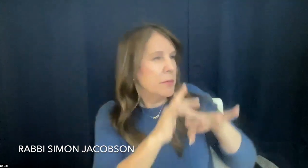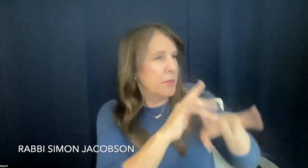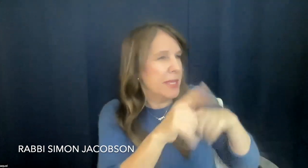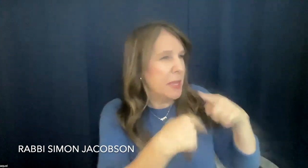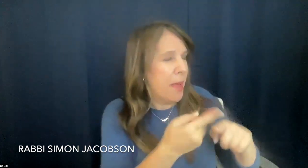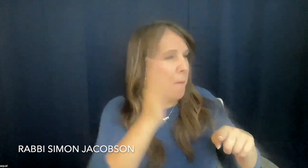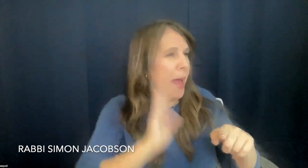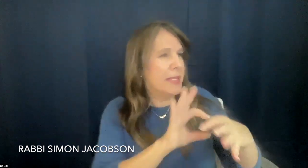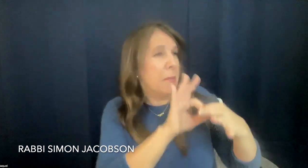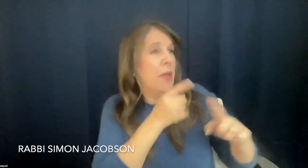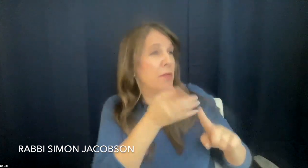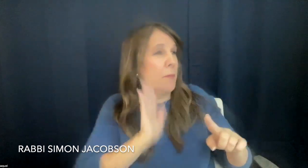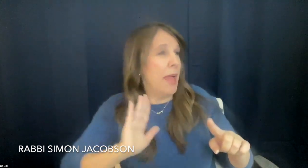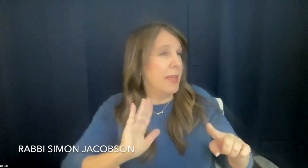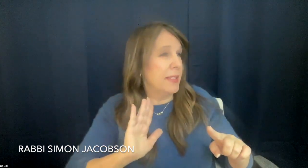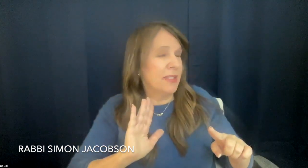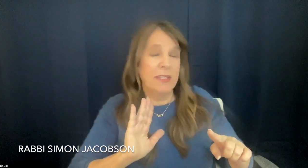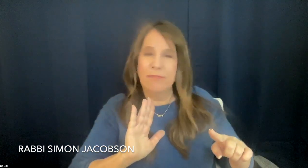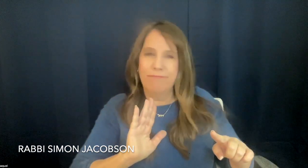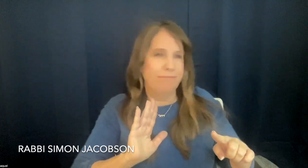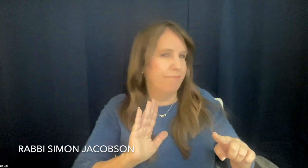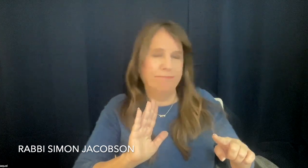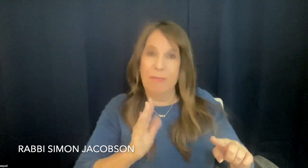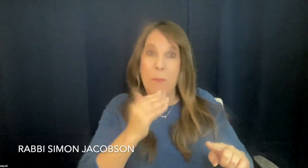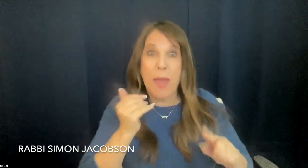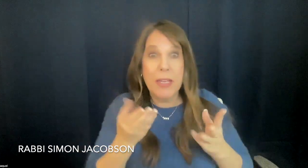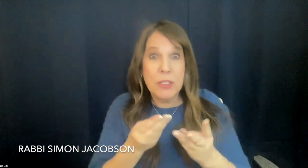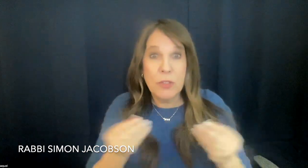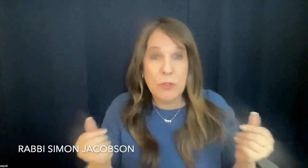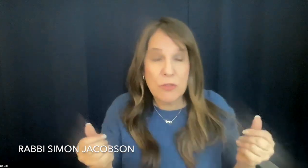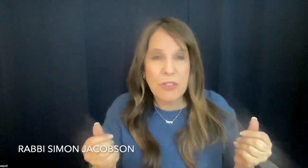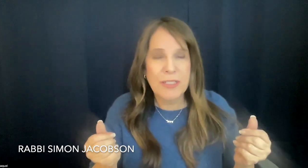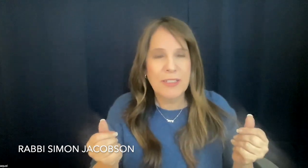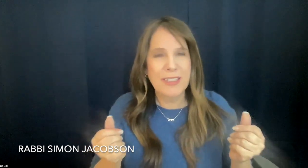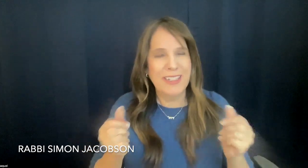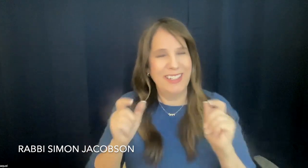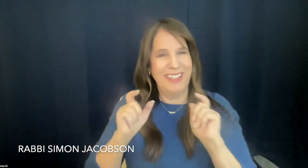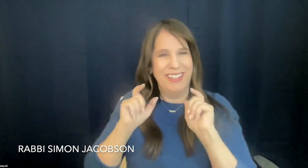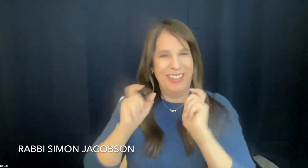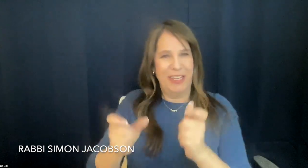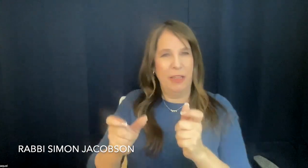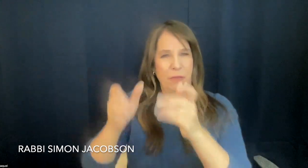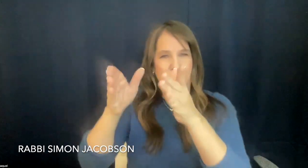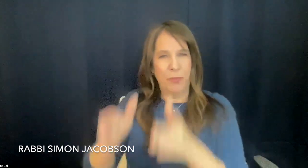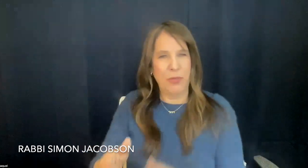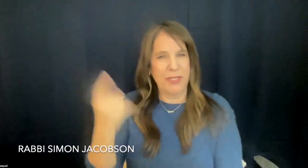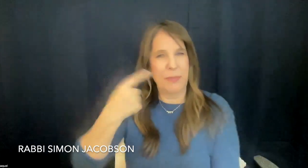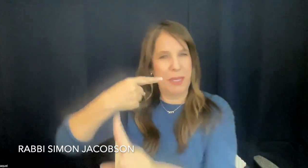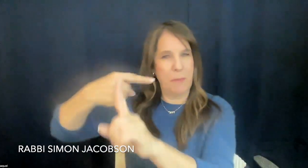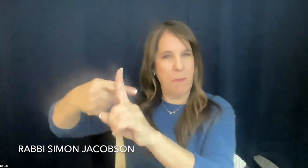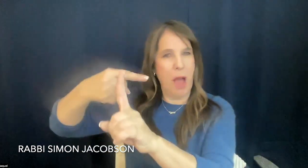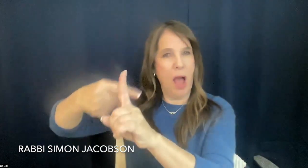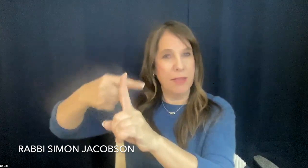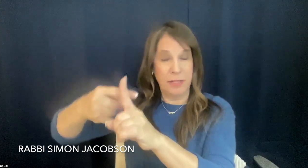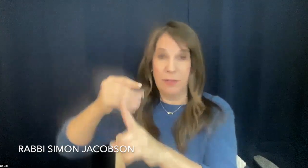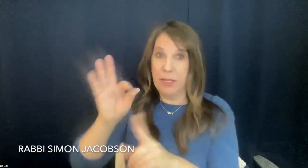unplug you from your past. The best solution is filling the void with something positive. You give someone a passion,